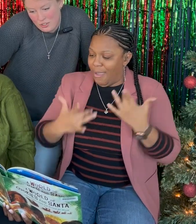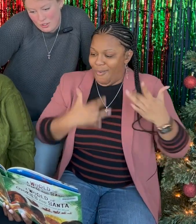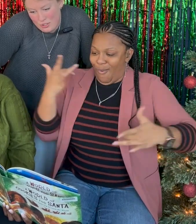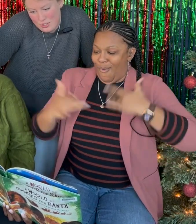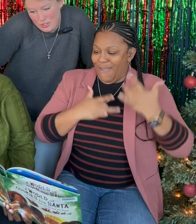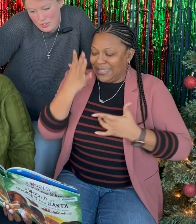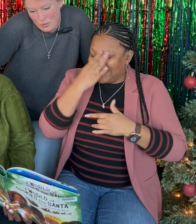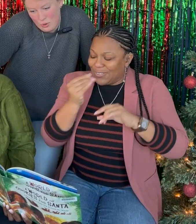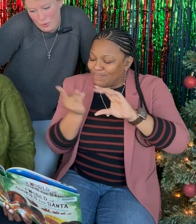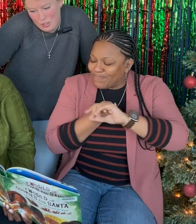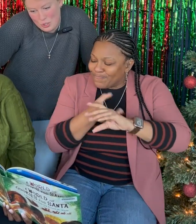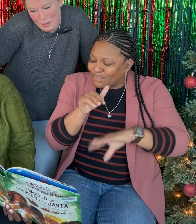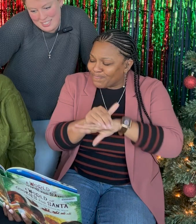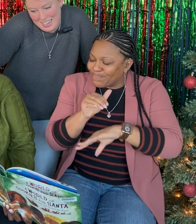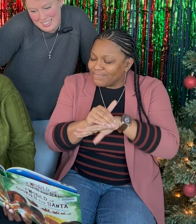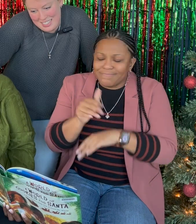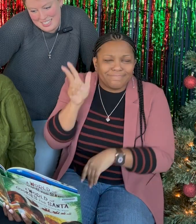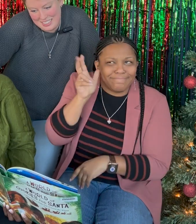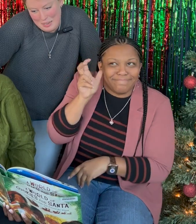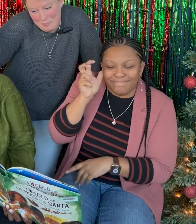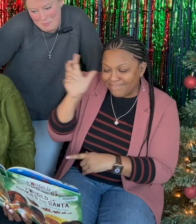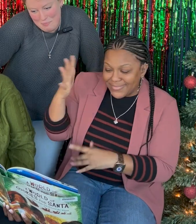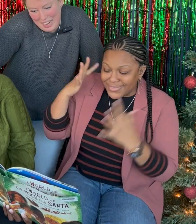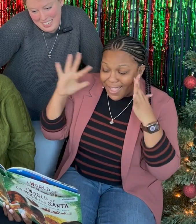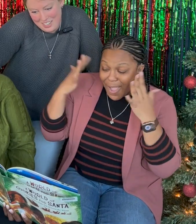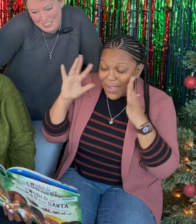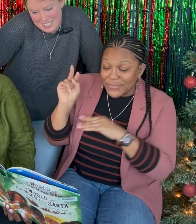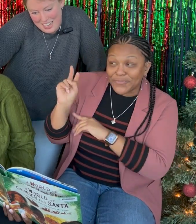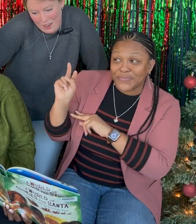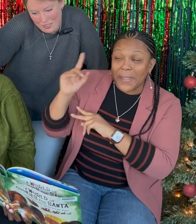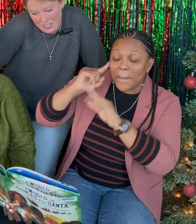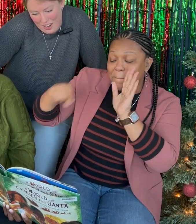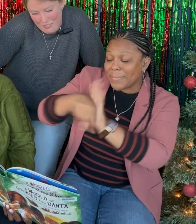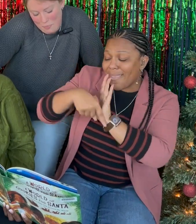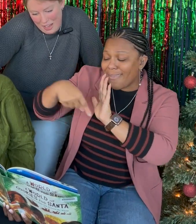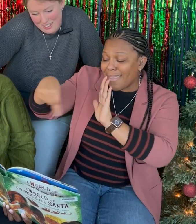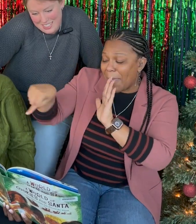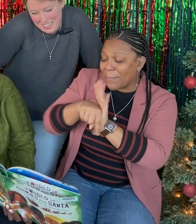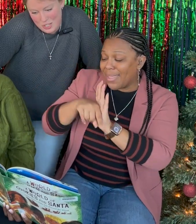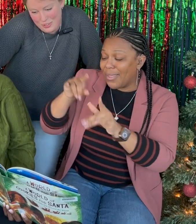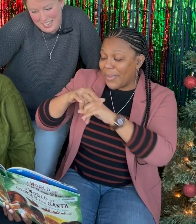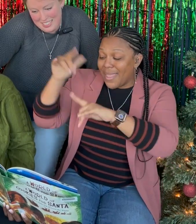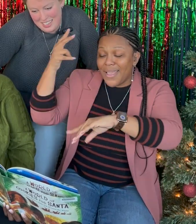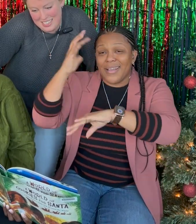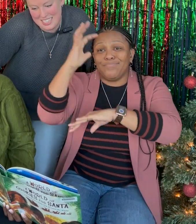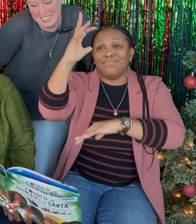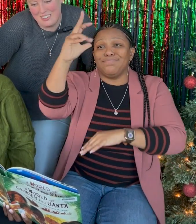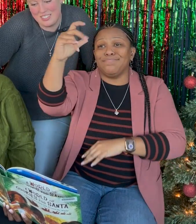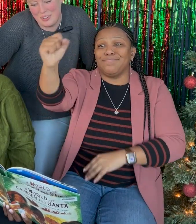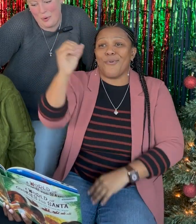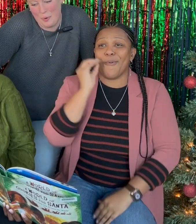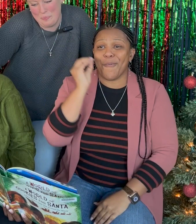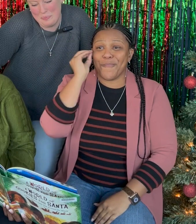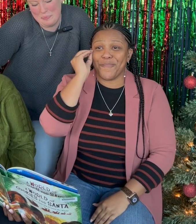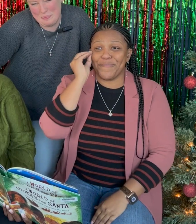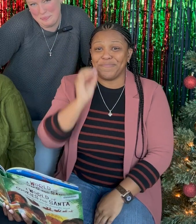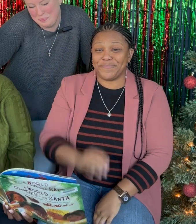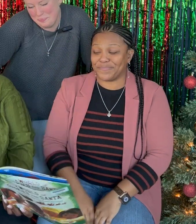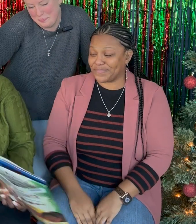Boys and girls who are too excited to sleep might hear the sound of the bell Santa rings as he leaves their